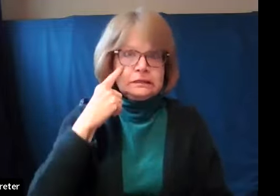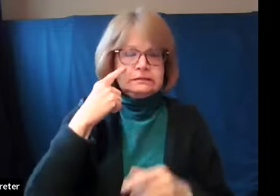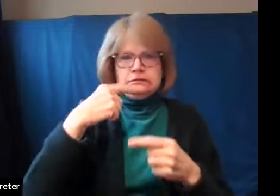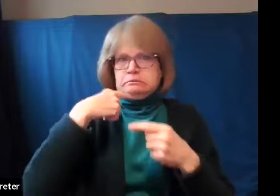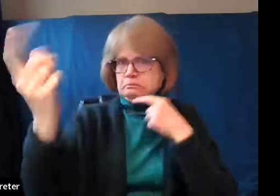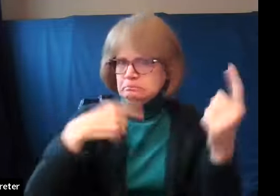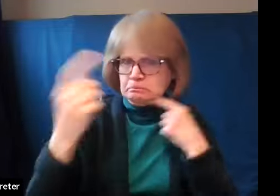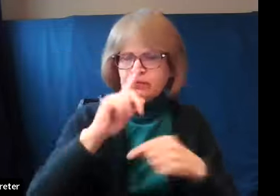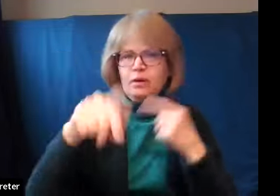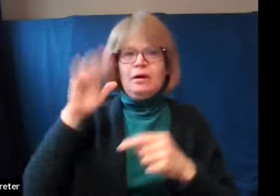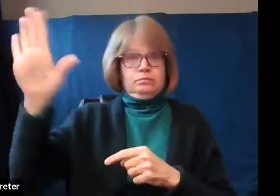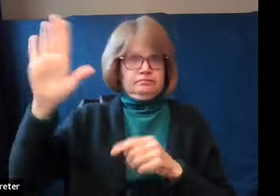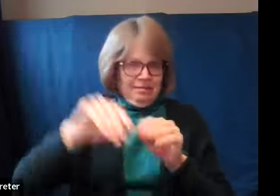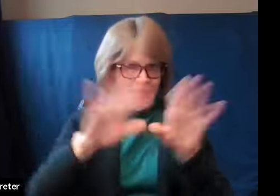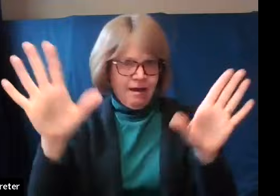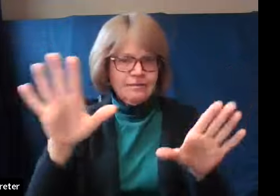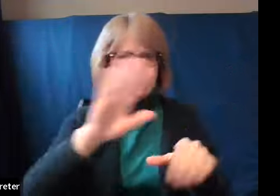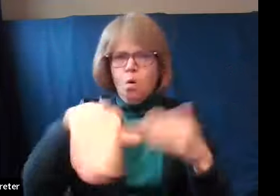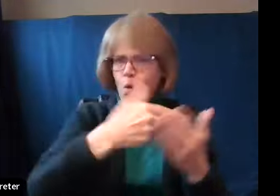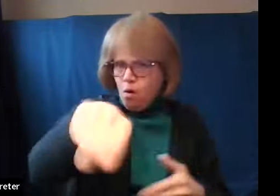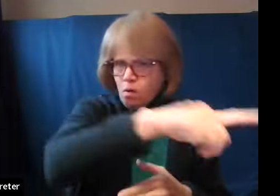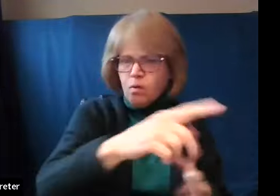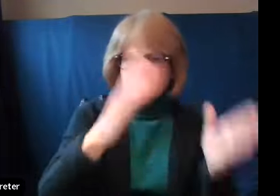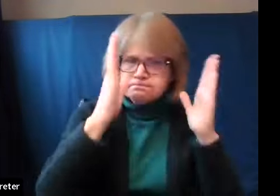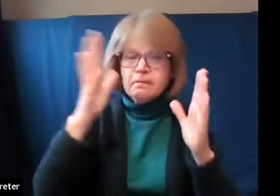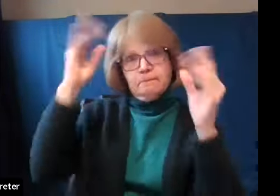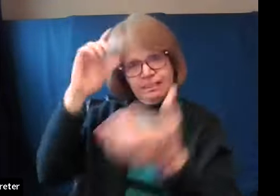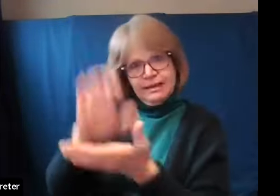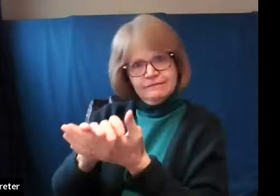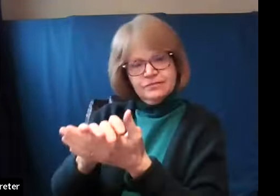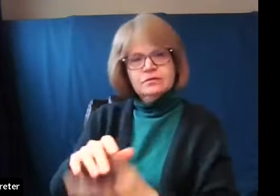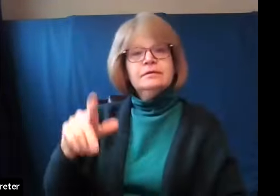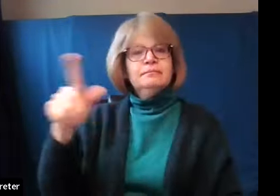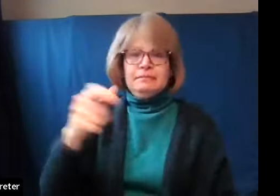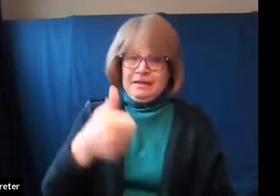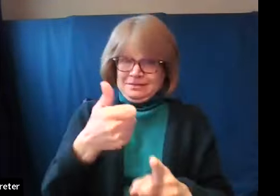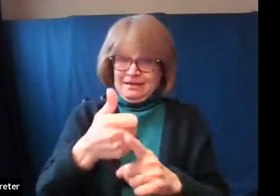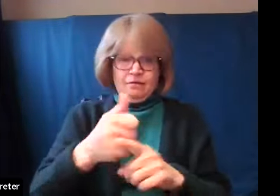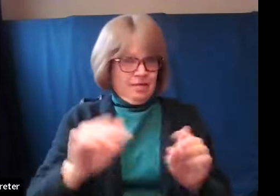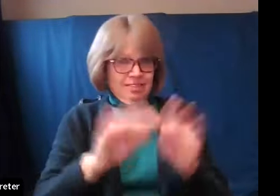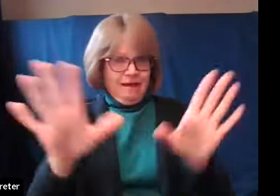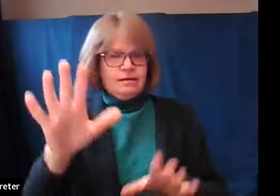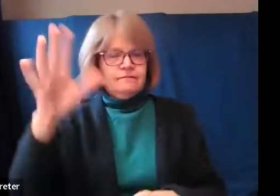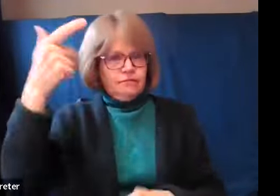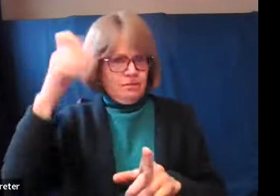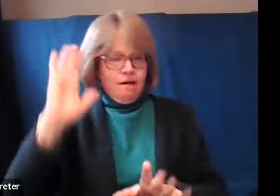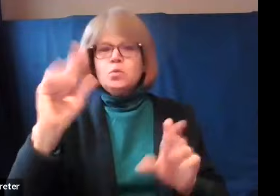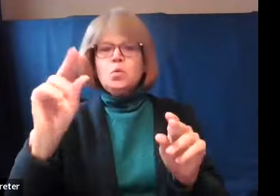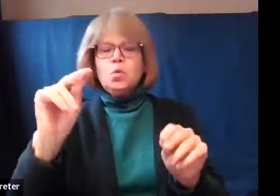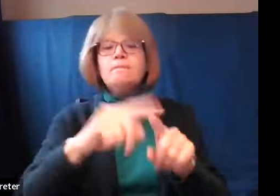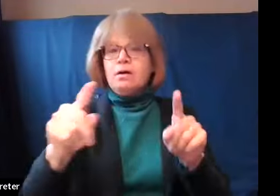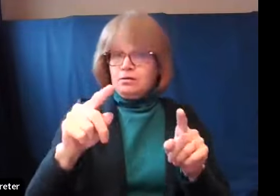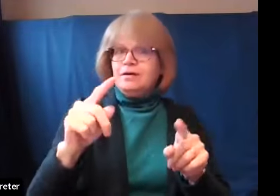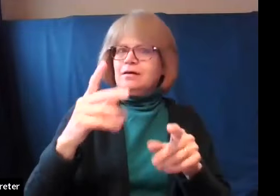all might believe through him. He himself was not the light, but he came to testify to the light. The true light,